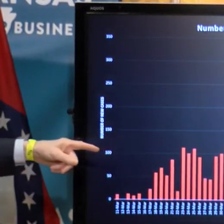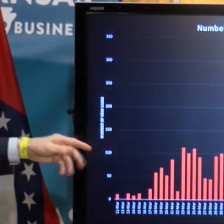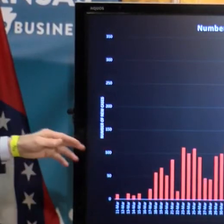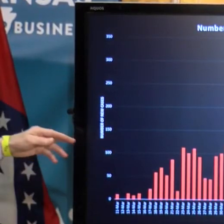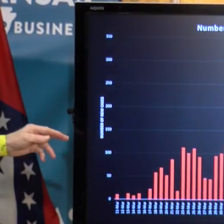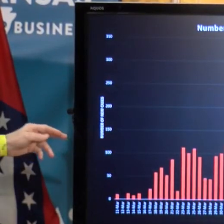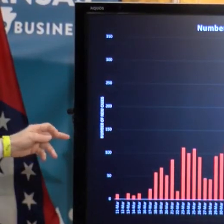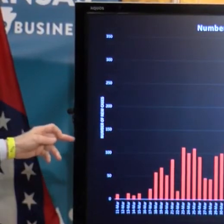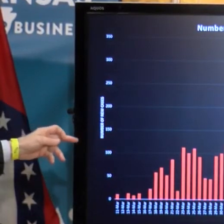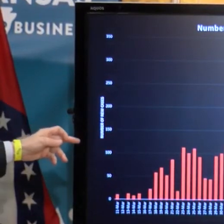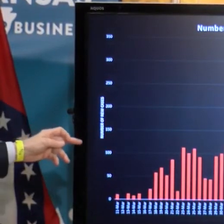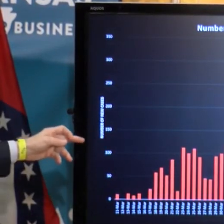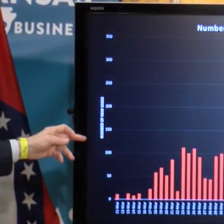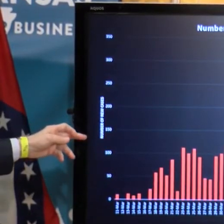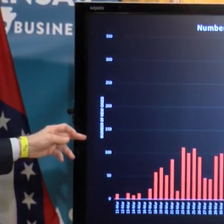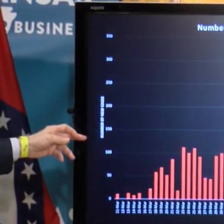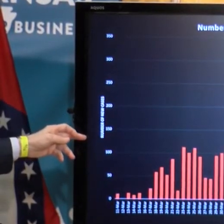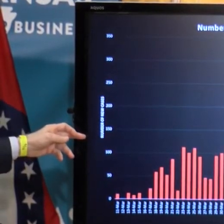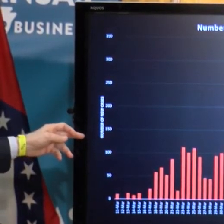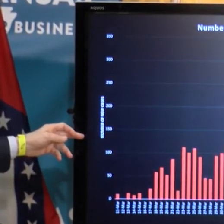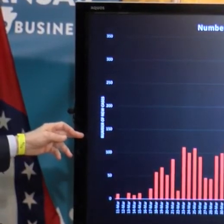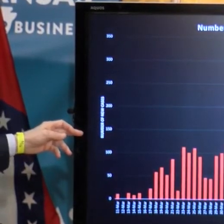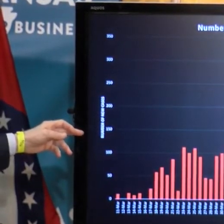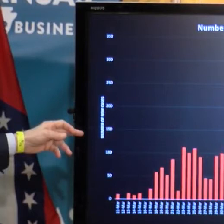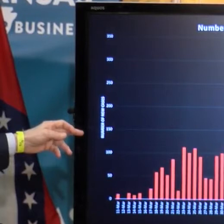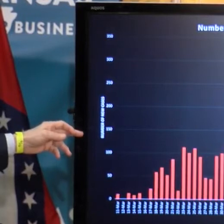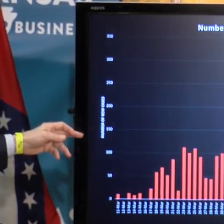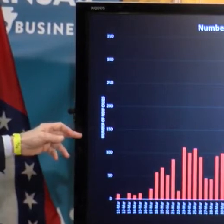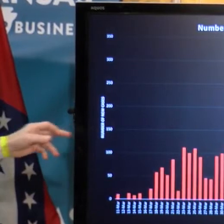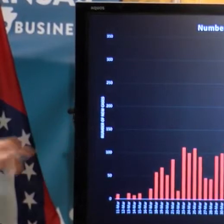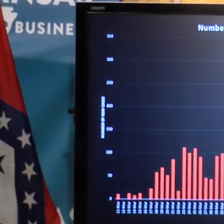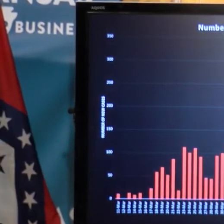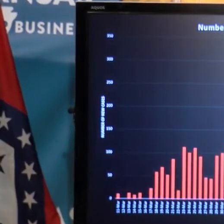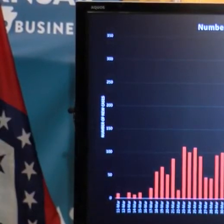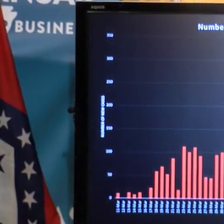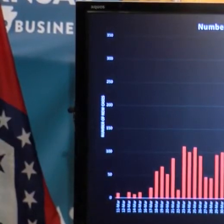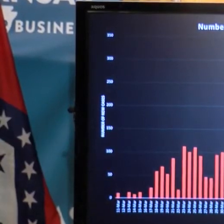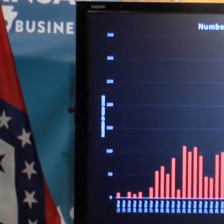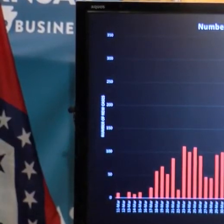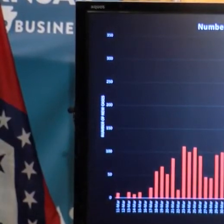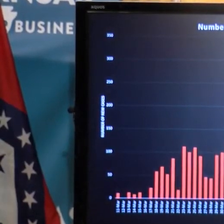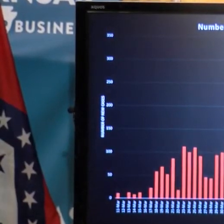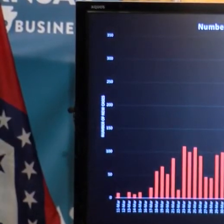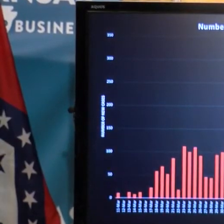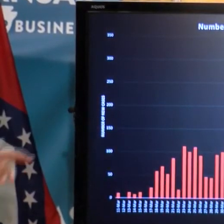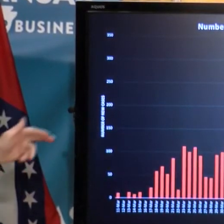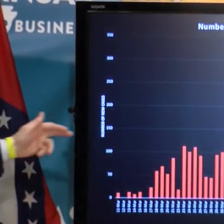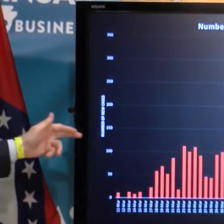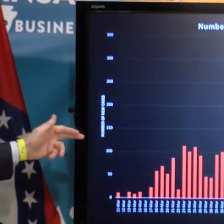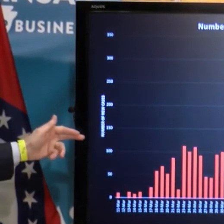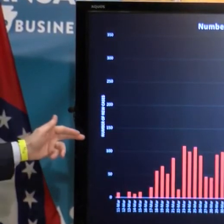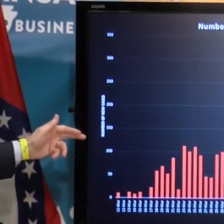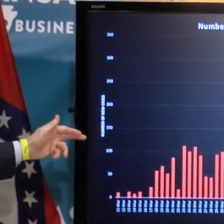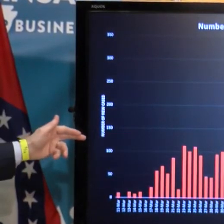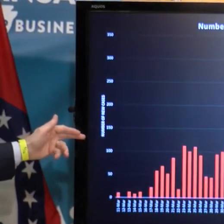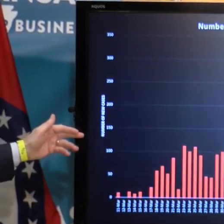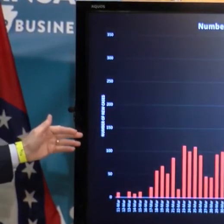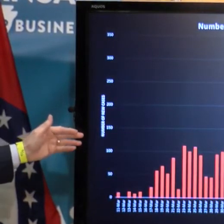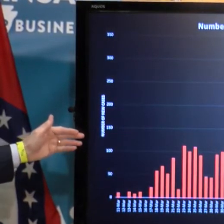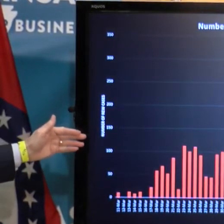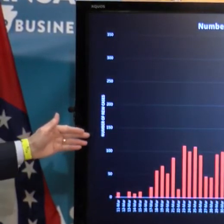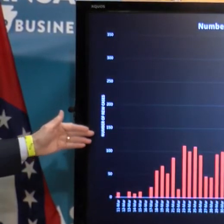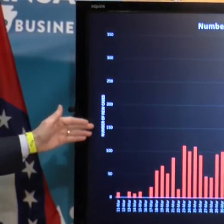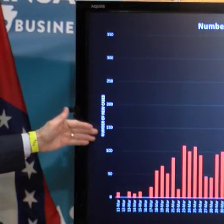came down, and then today we're at about 120-something, 121 cases. Now, what is